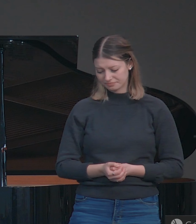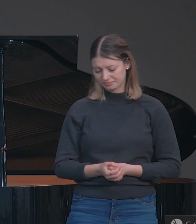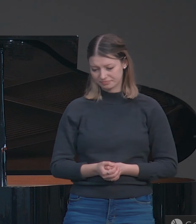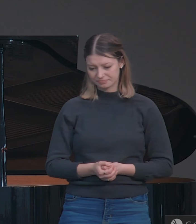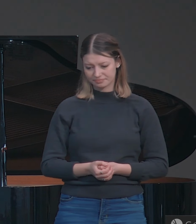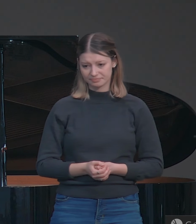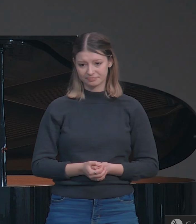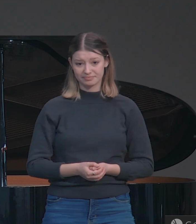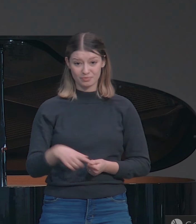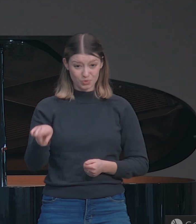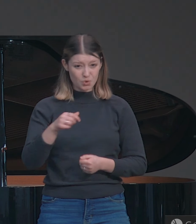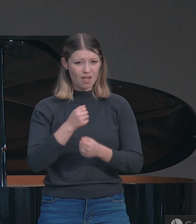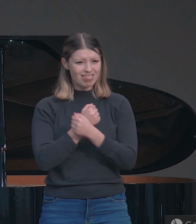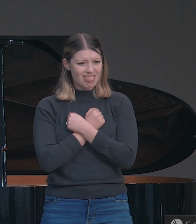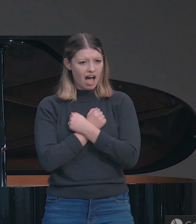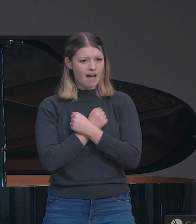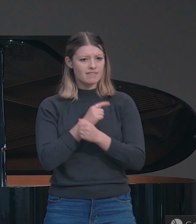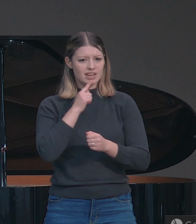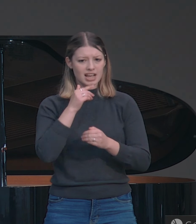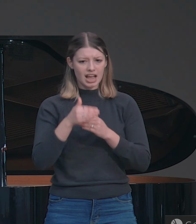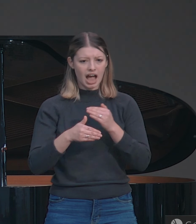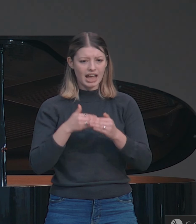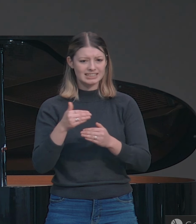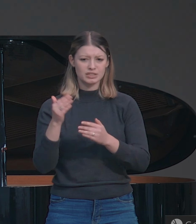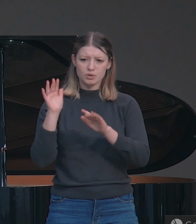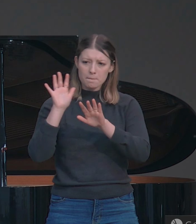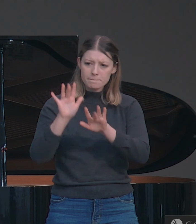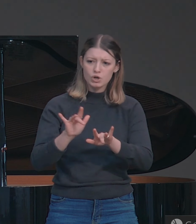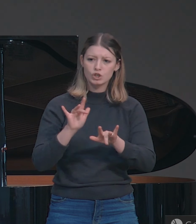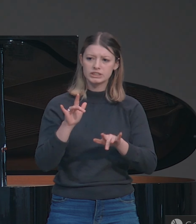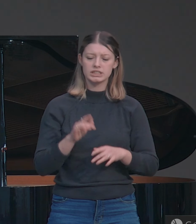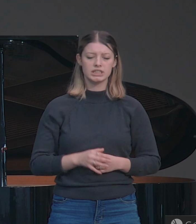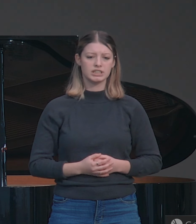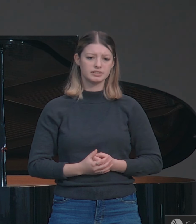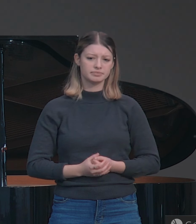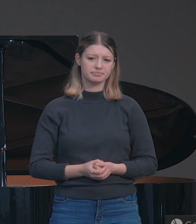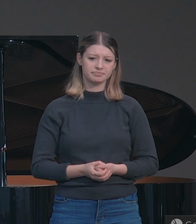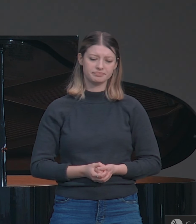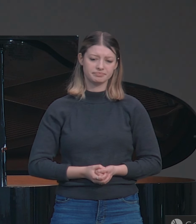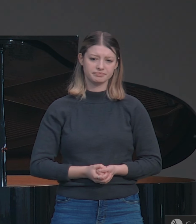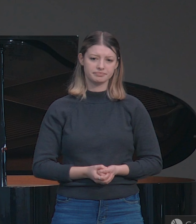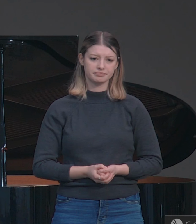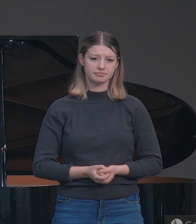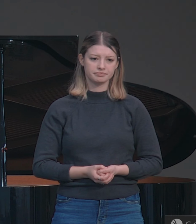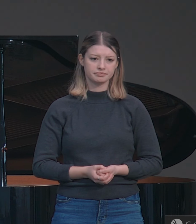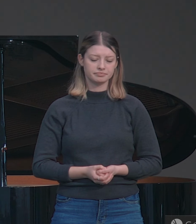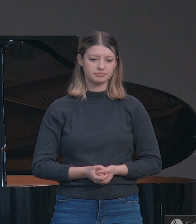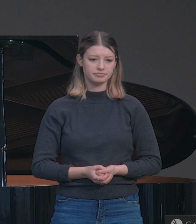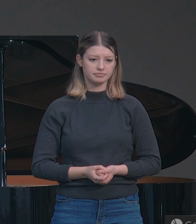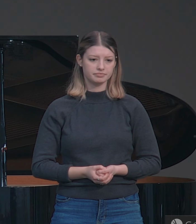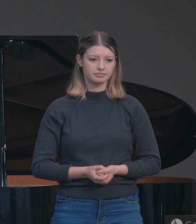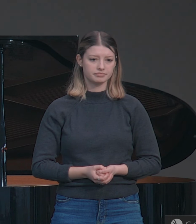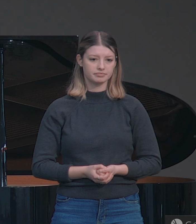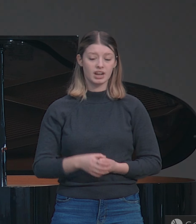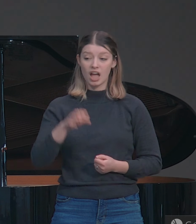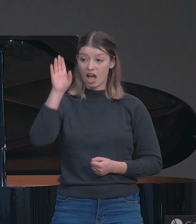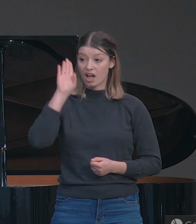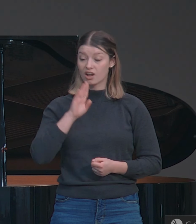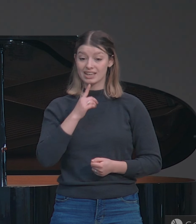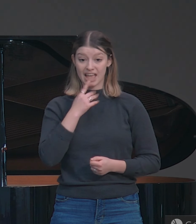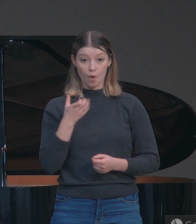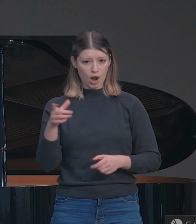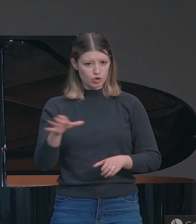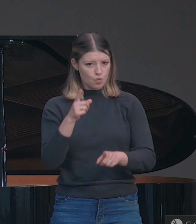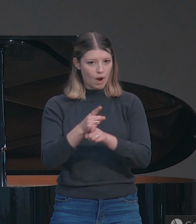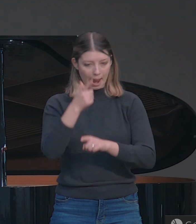Do you love kindness? Mercy? I want you to be just because I'm just, God says. I want you